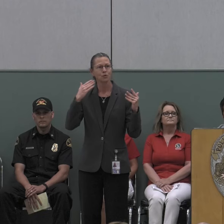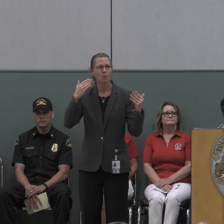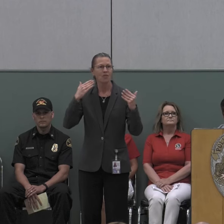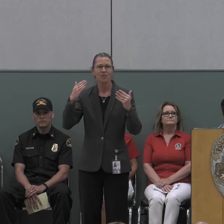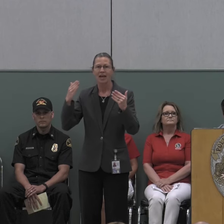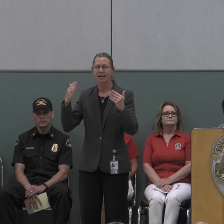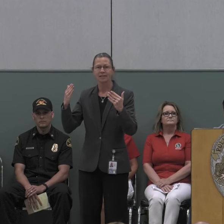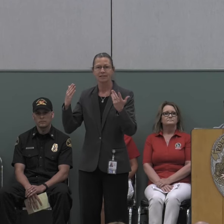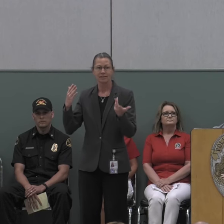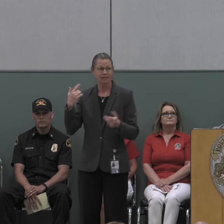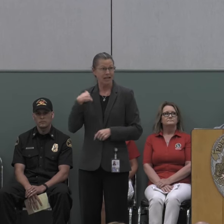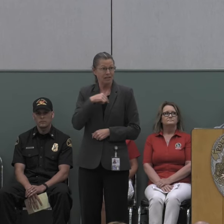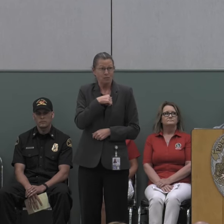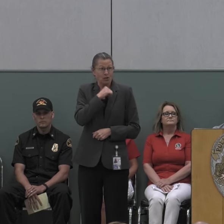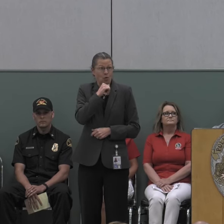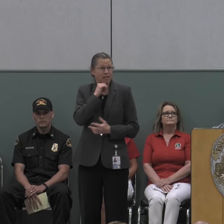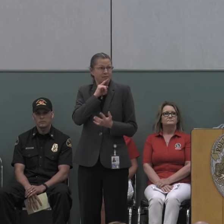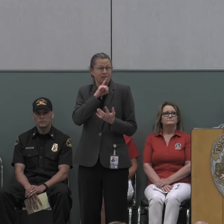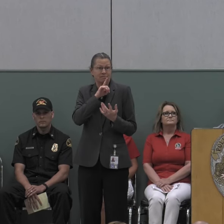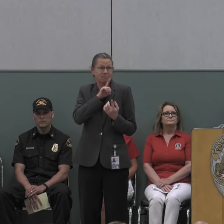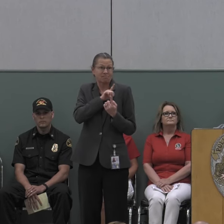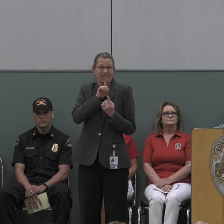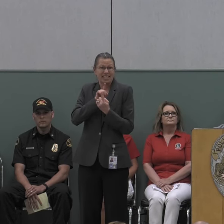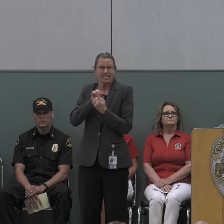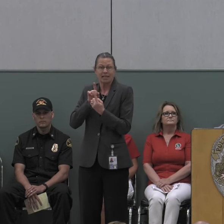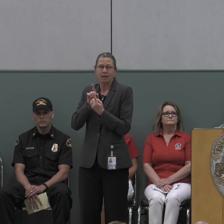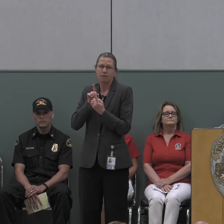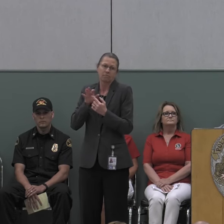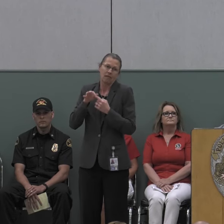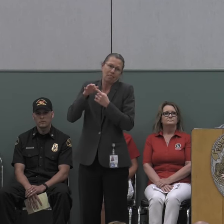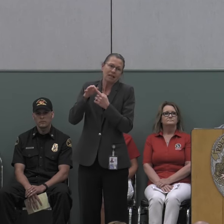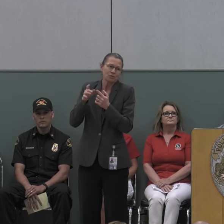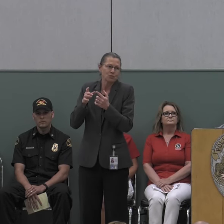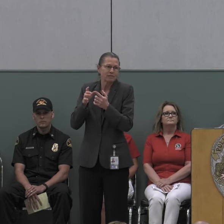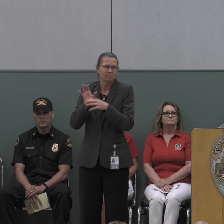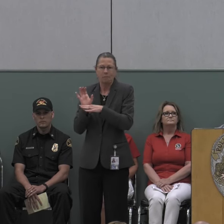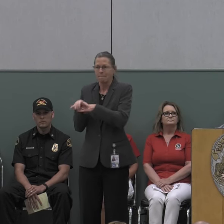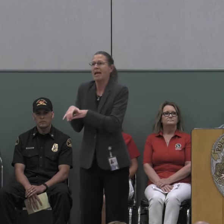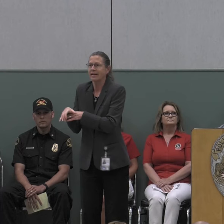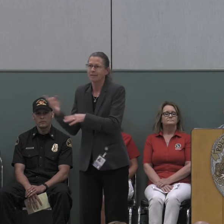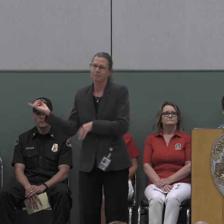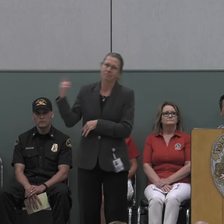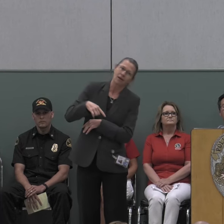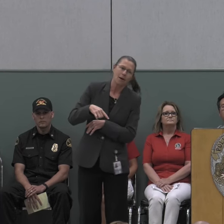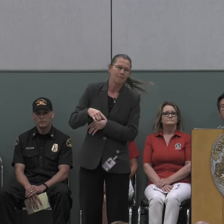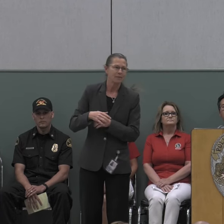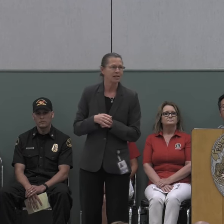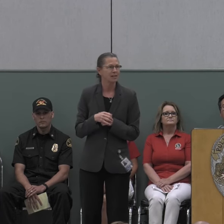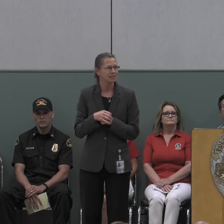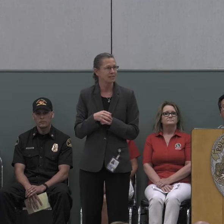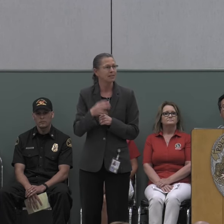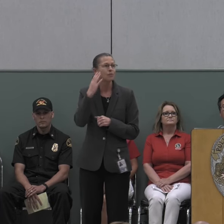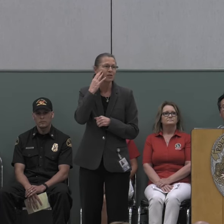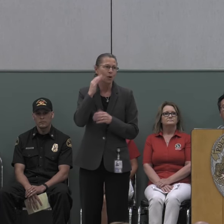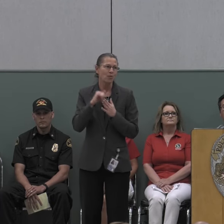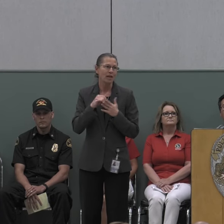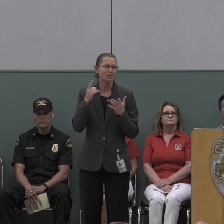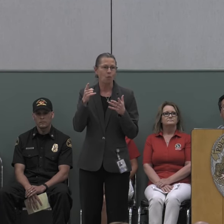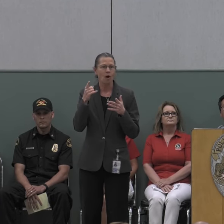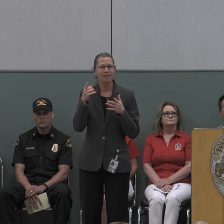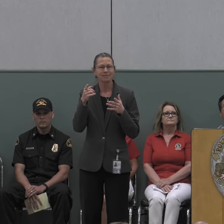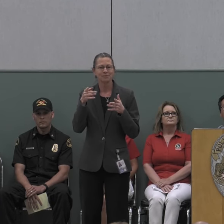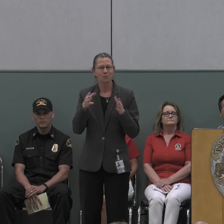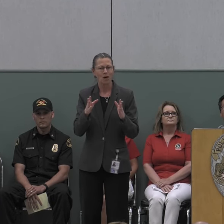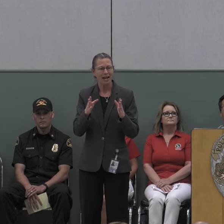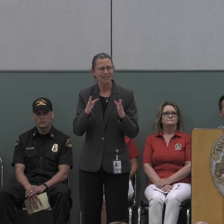even get to see them, so unless we make them come over here. And we all know that's a one-way road, you know,